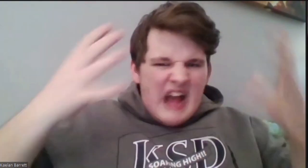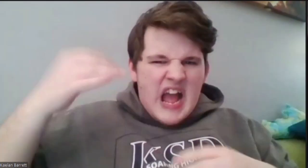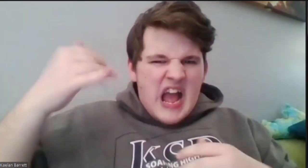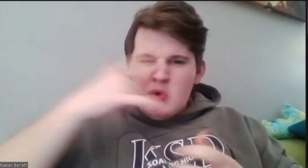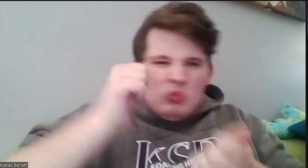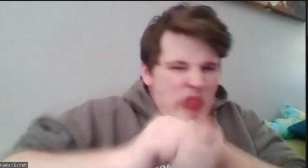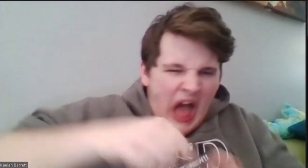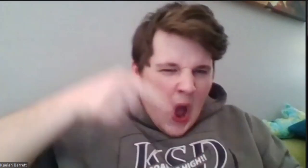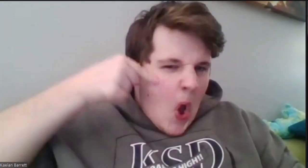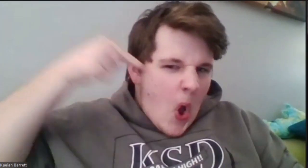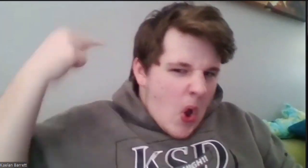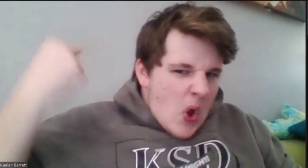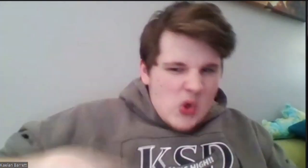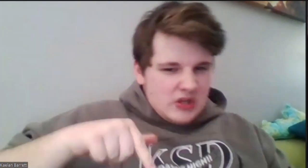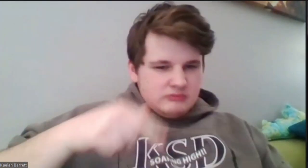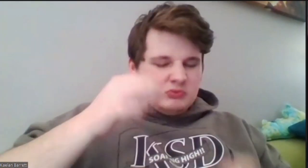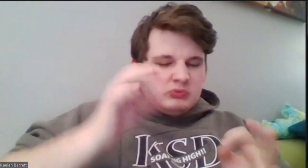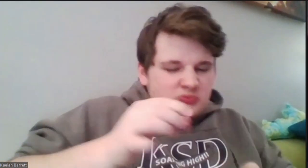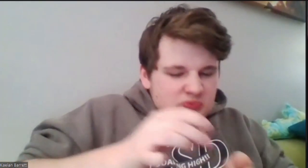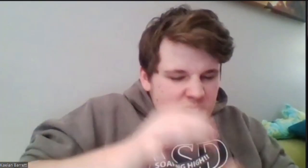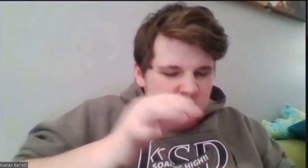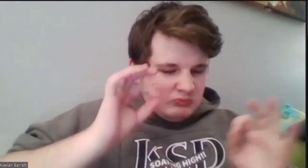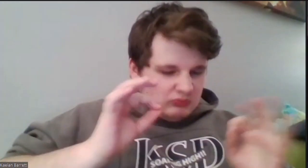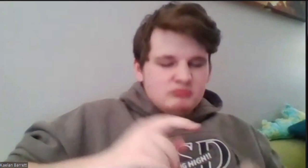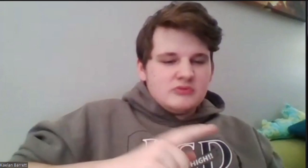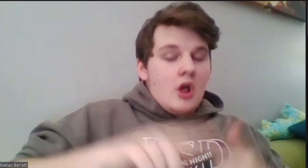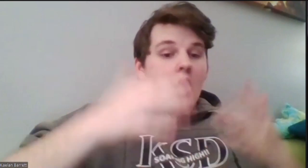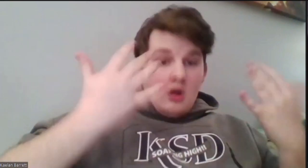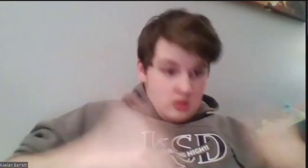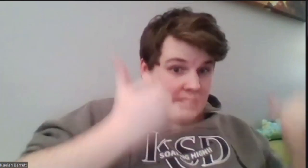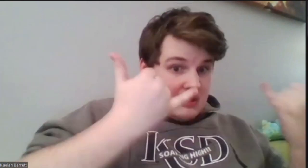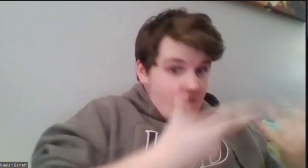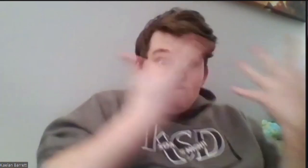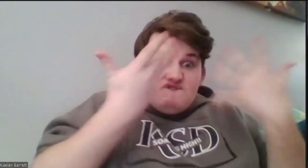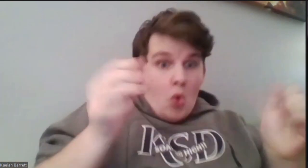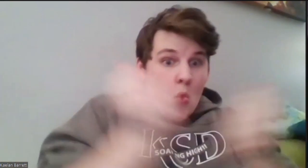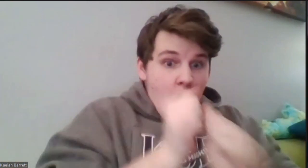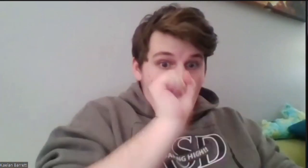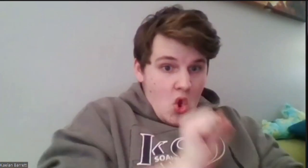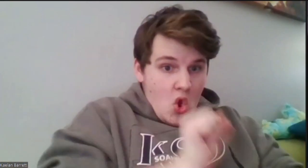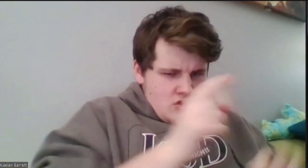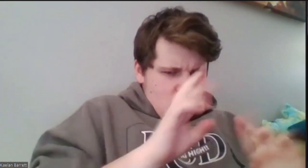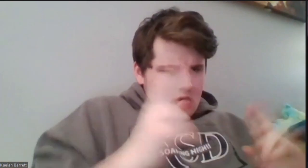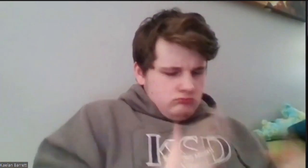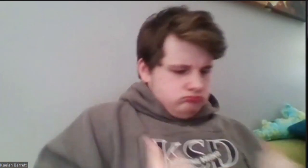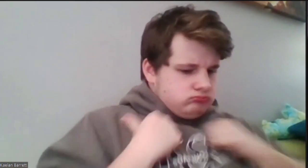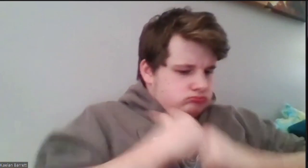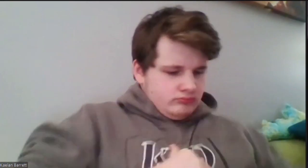has. All kinds of money. Pounds of gold he has. So now, when he's done with